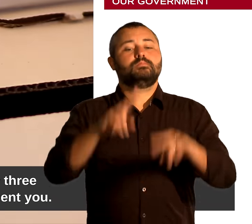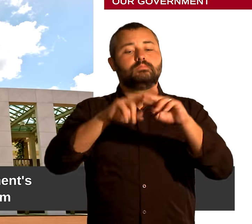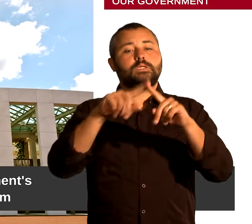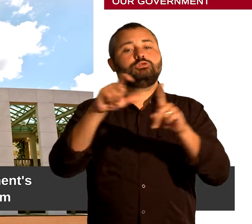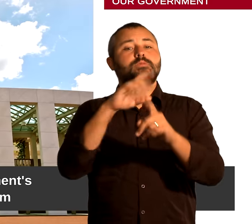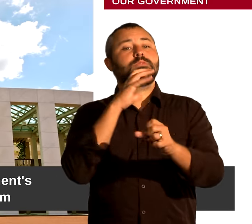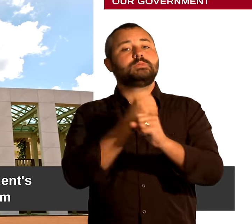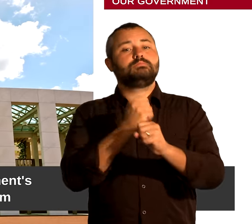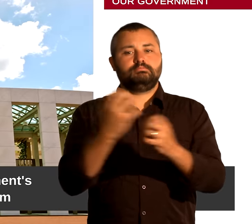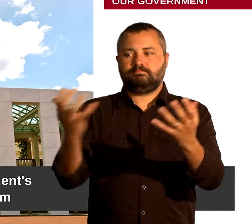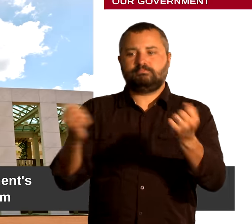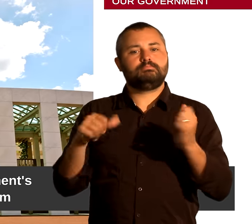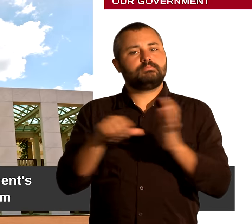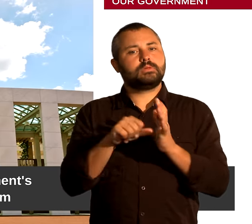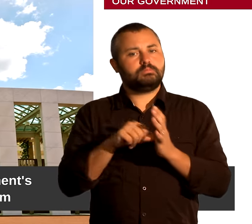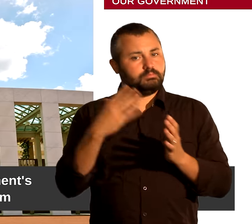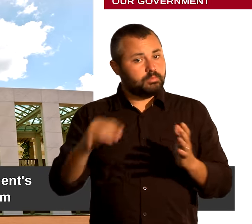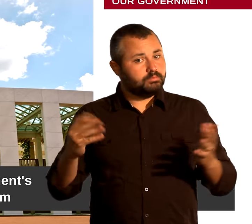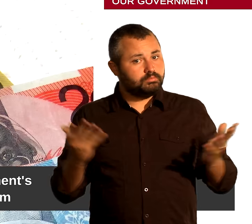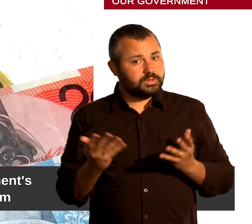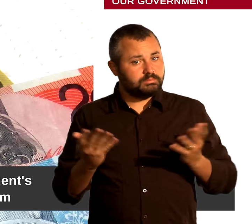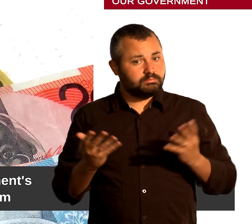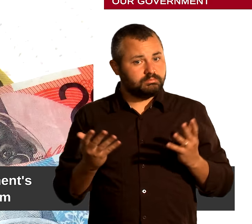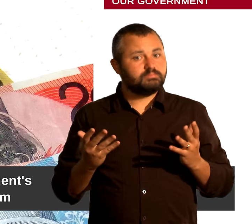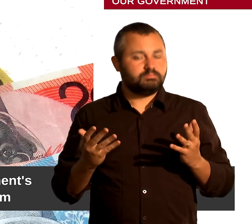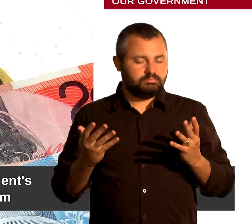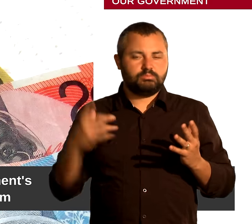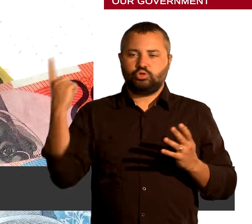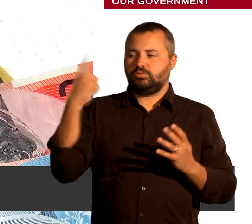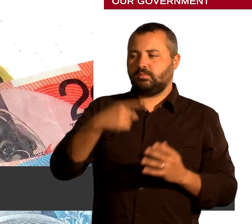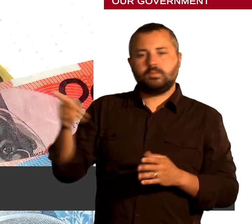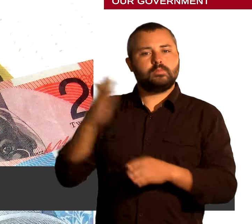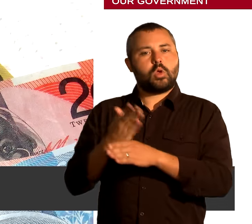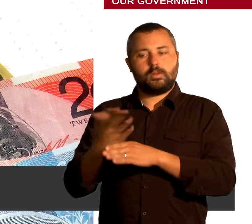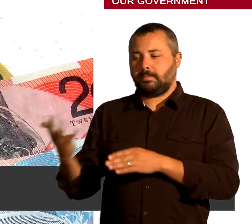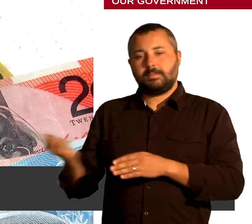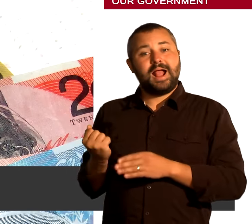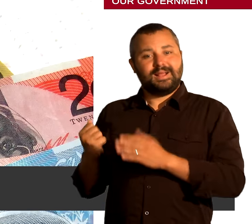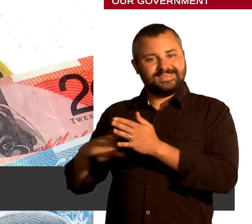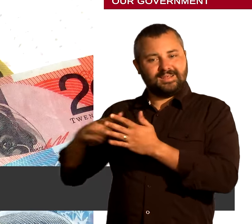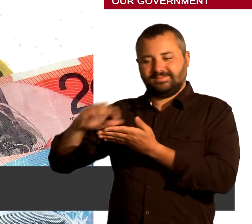The Federal Government's income comes from... Income tax.